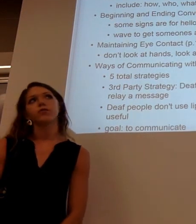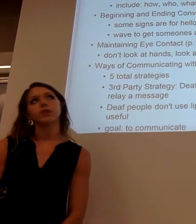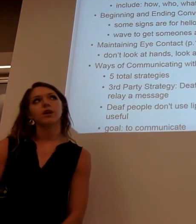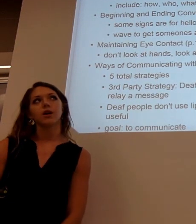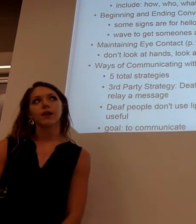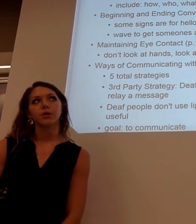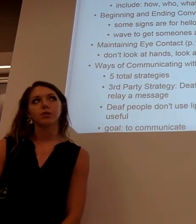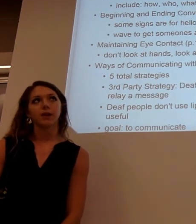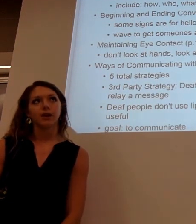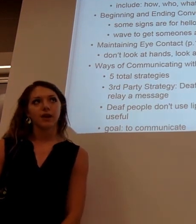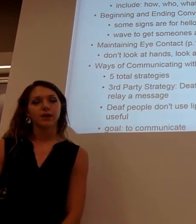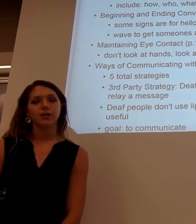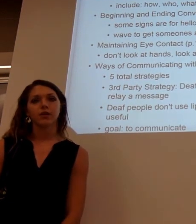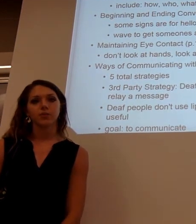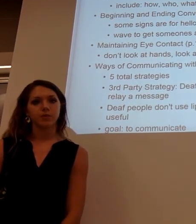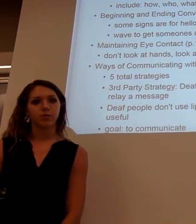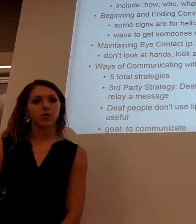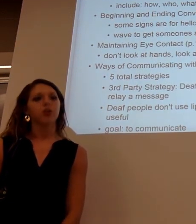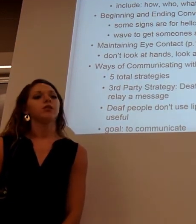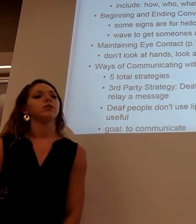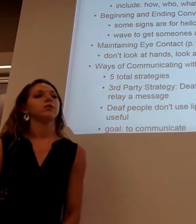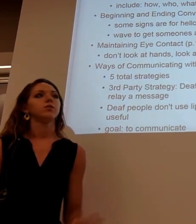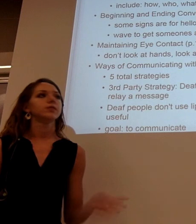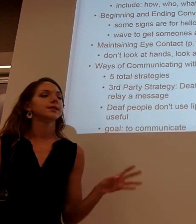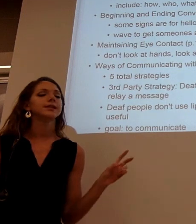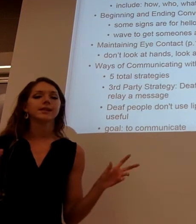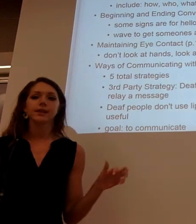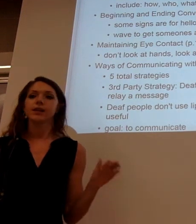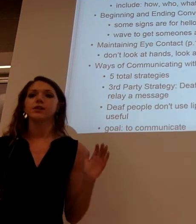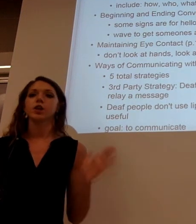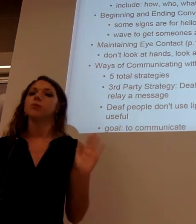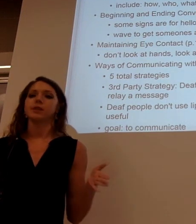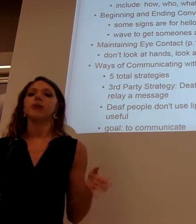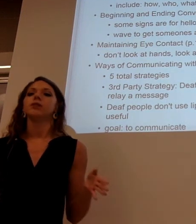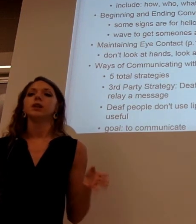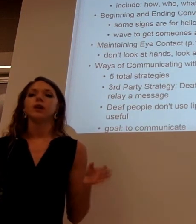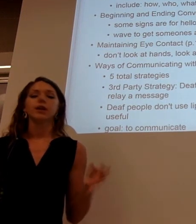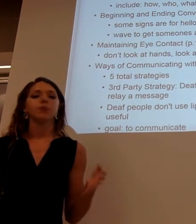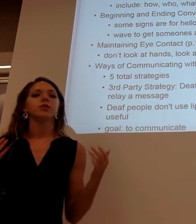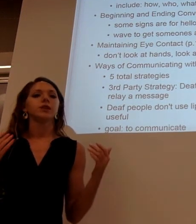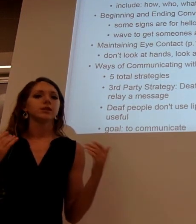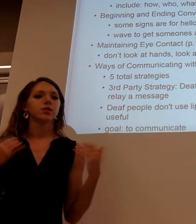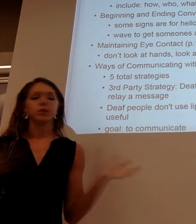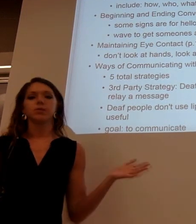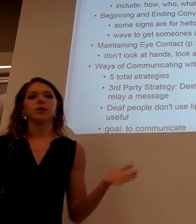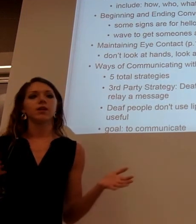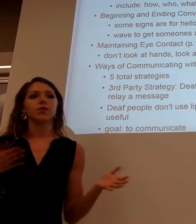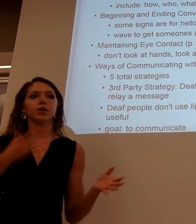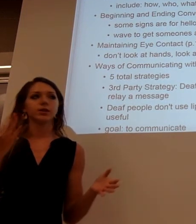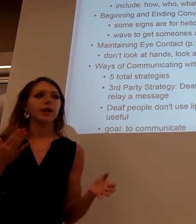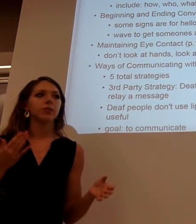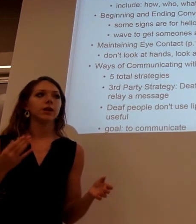really not that much better at it than other people. The statistic is 30%. A lip reader gets 30% of what you're saying